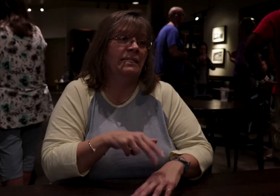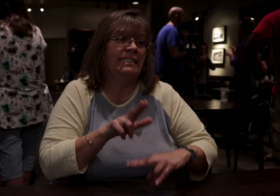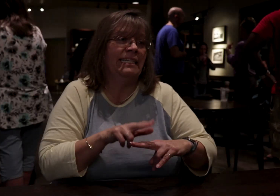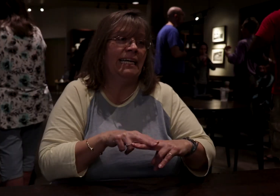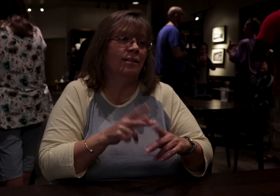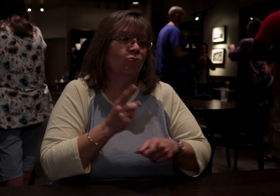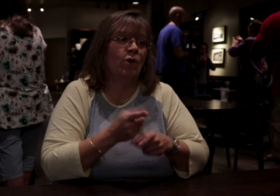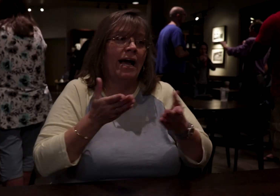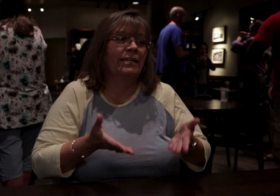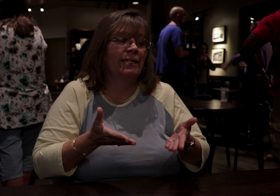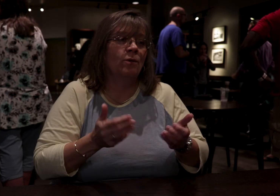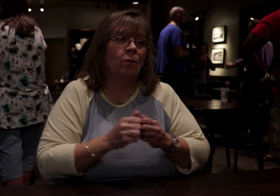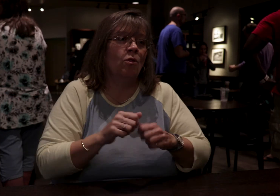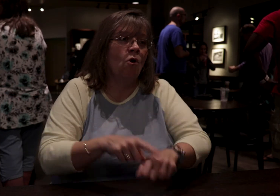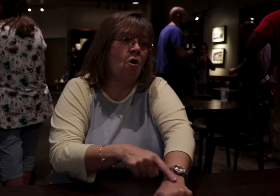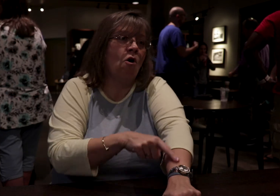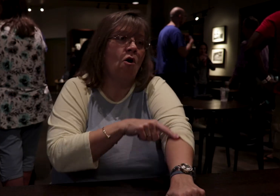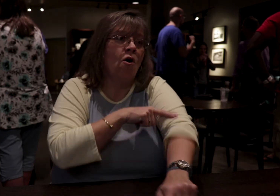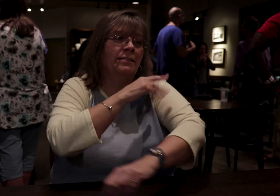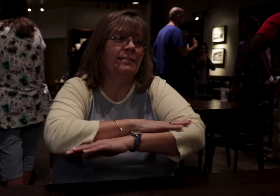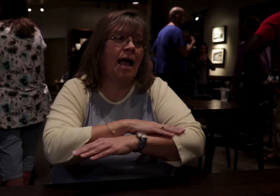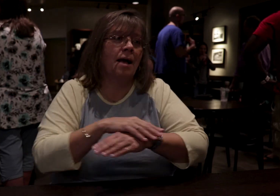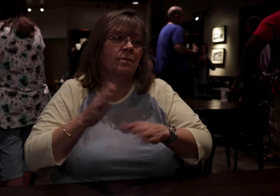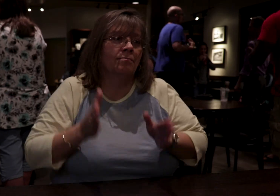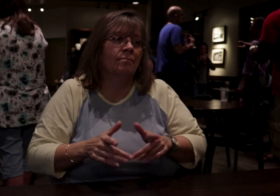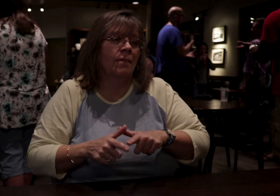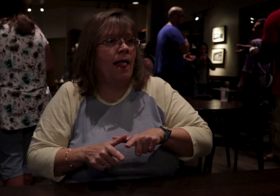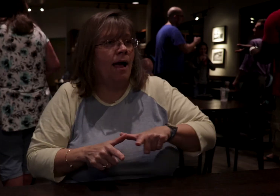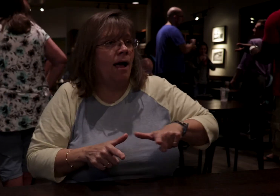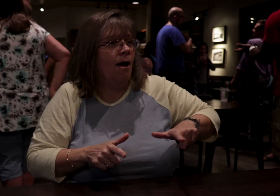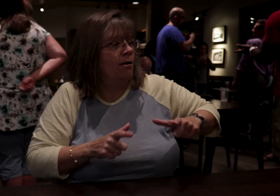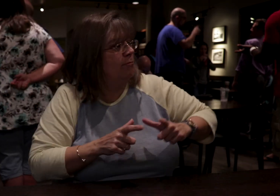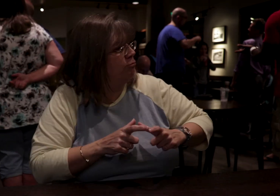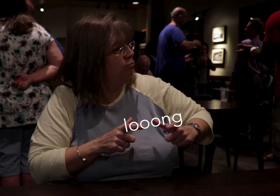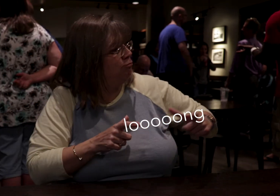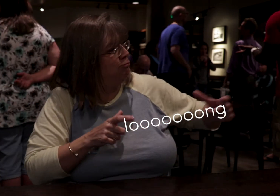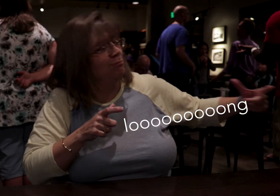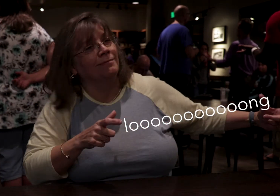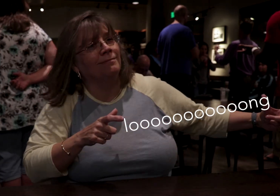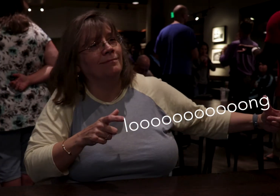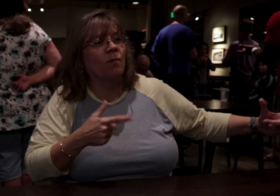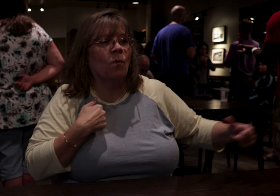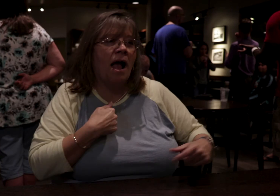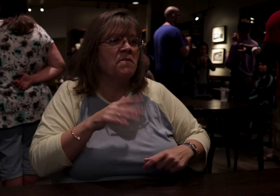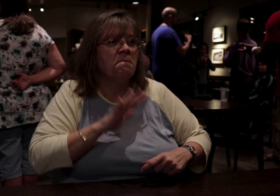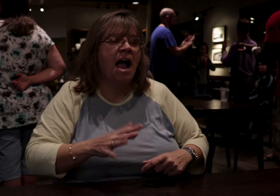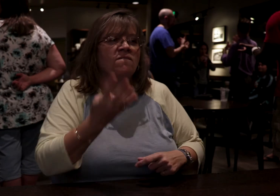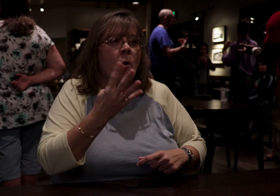I'm sitting right here at a long table, and I'm sitting at the end like this, and it goes out this way. And there's about